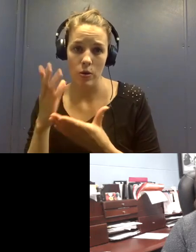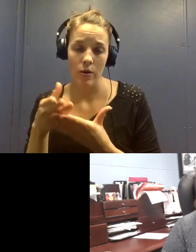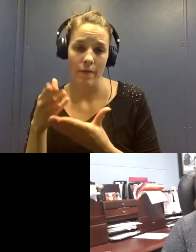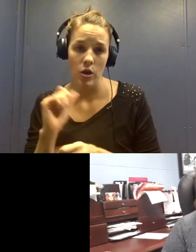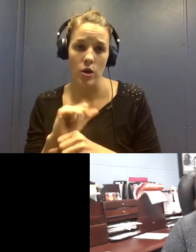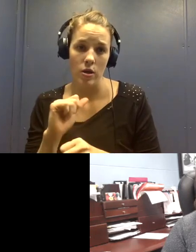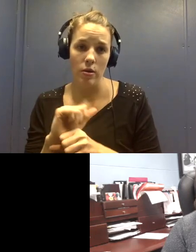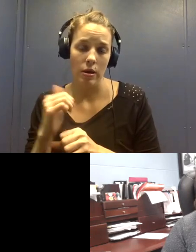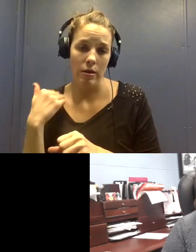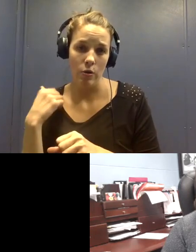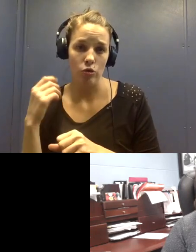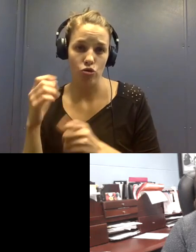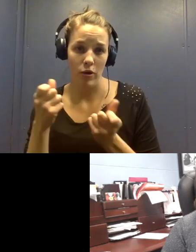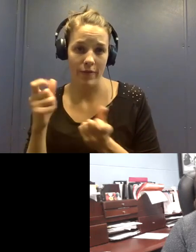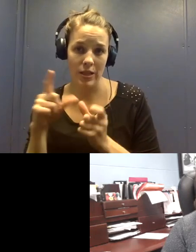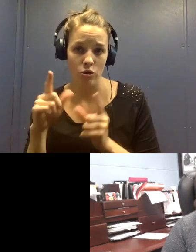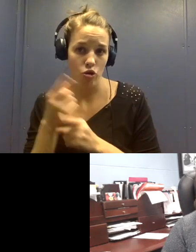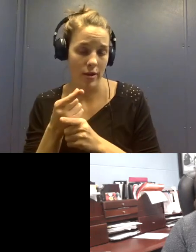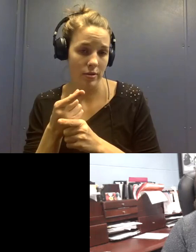or their driver's license, correct?